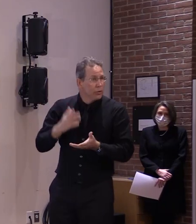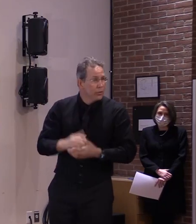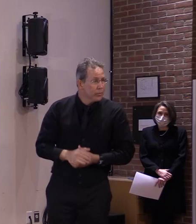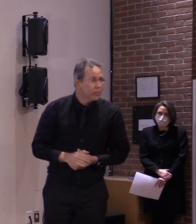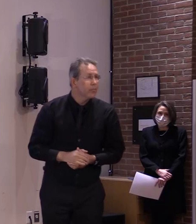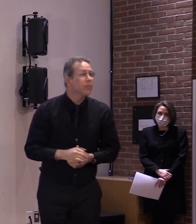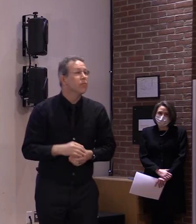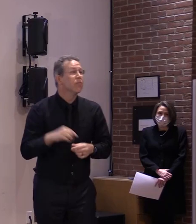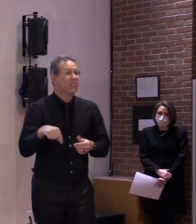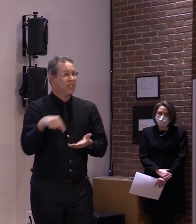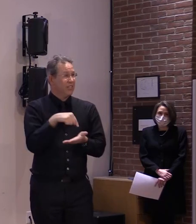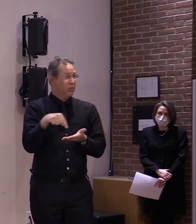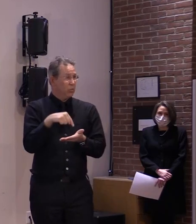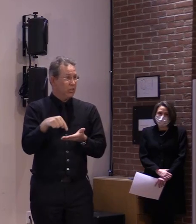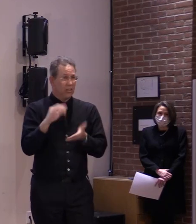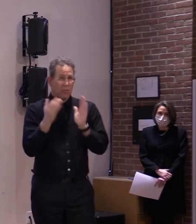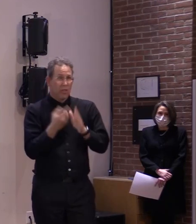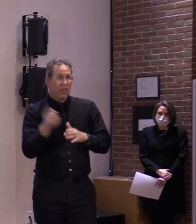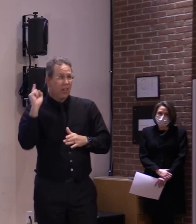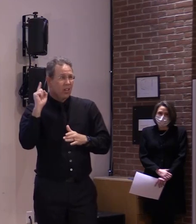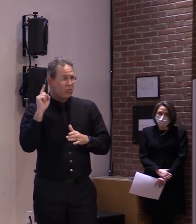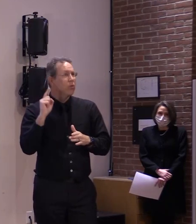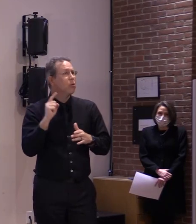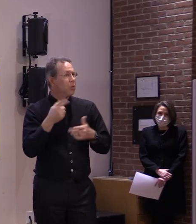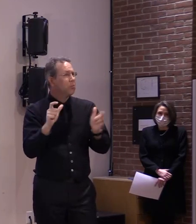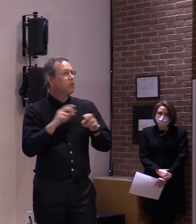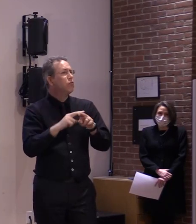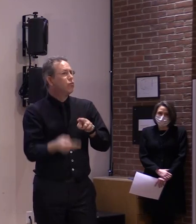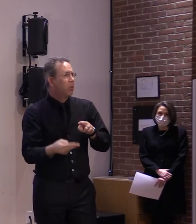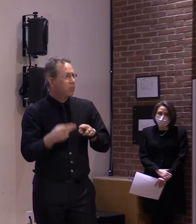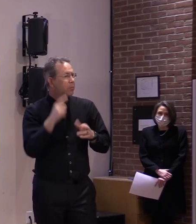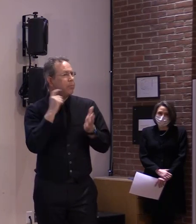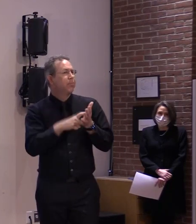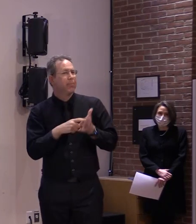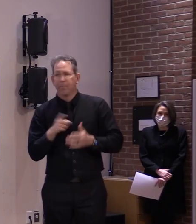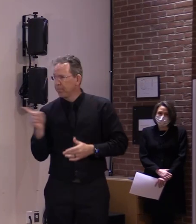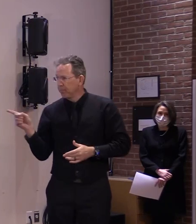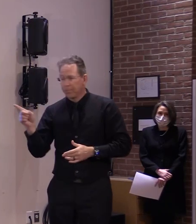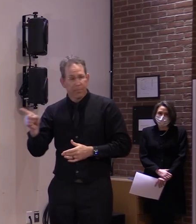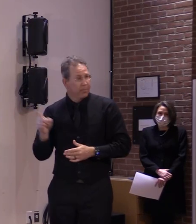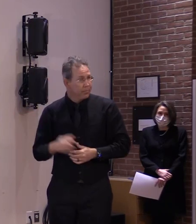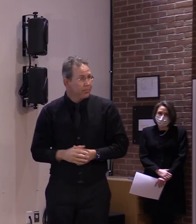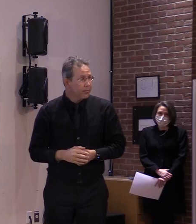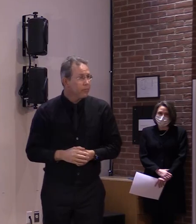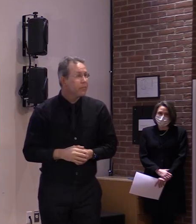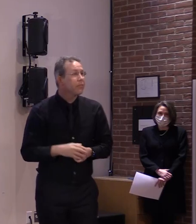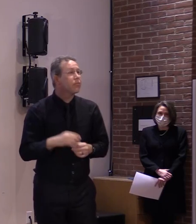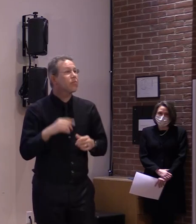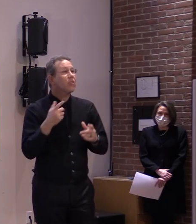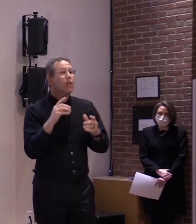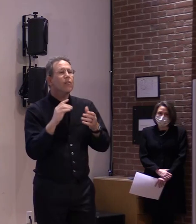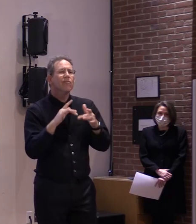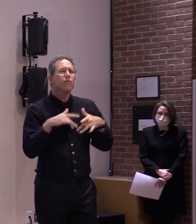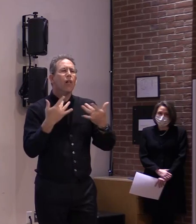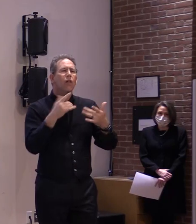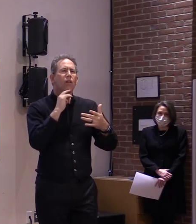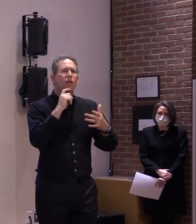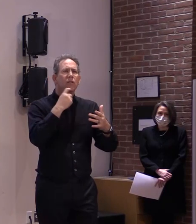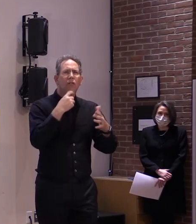the counties that did see an increase, those increases were relatively mild. So again, this is painting a very favorable